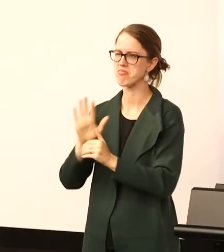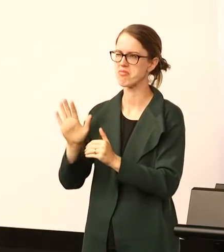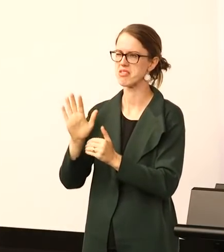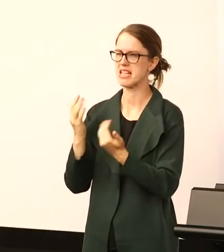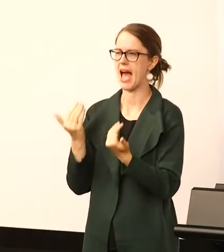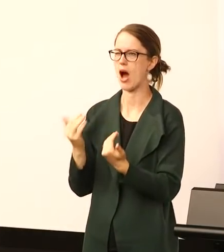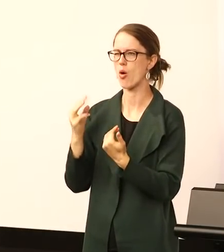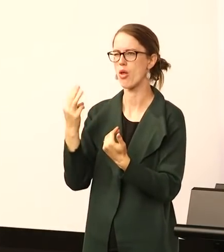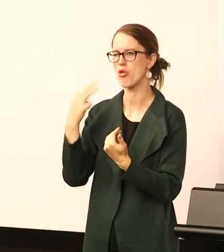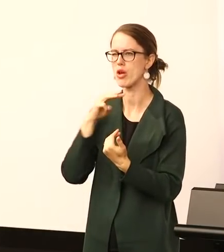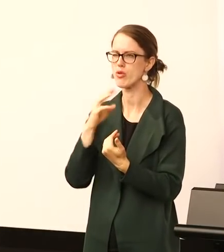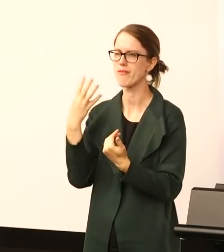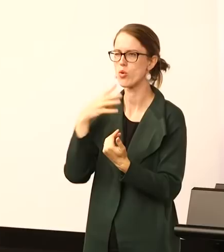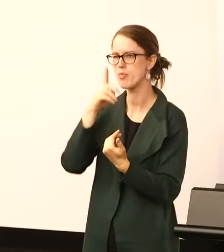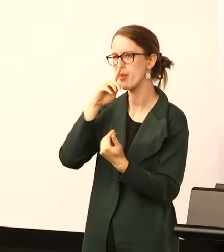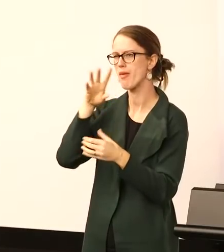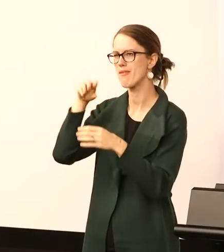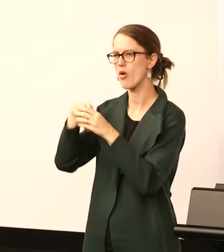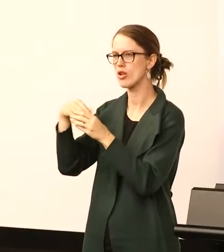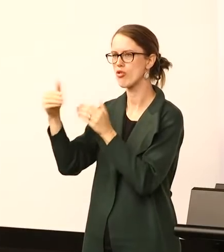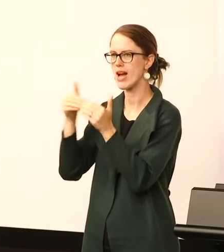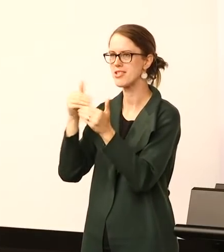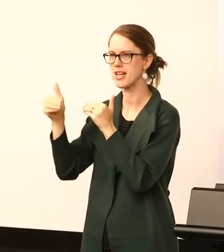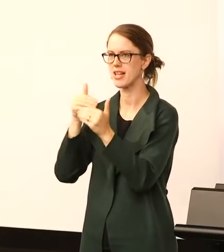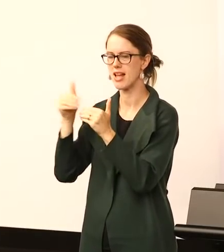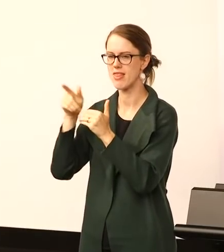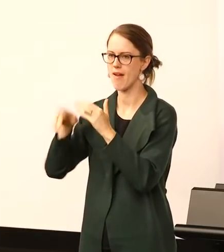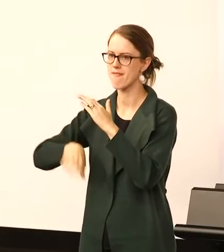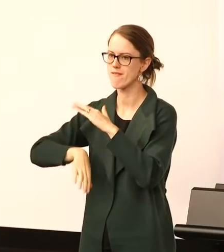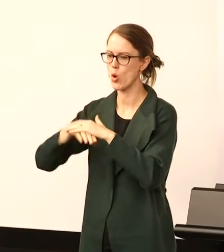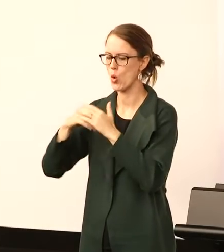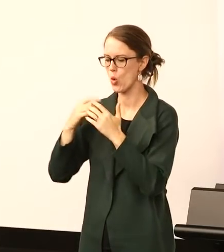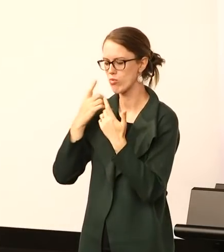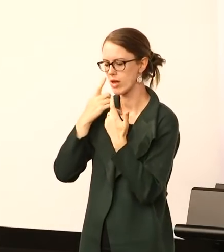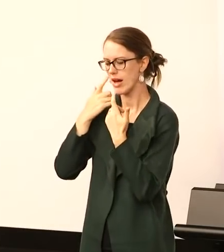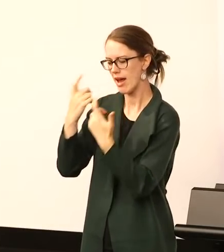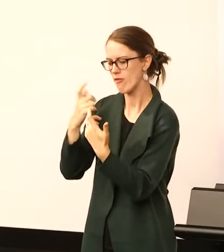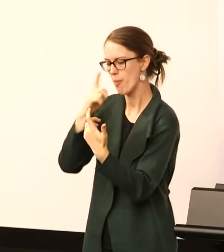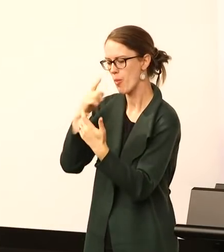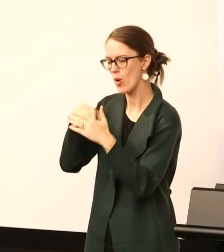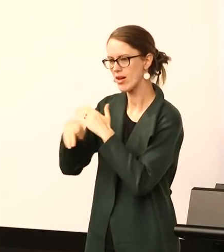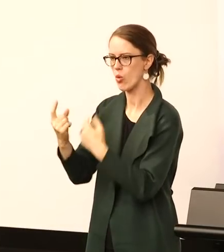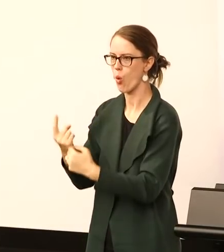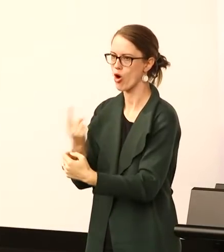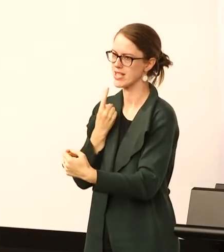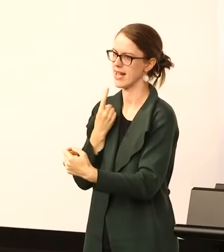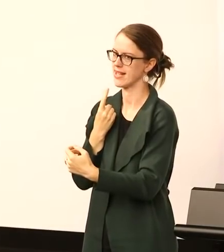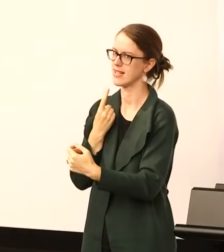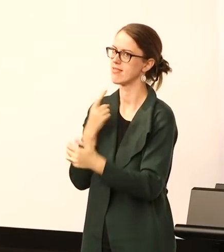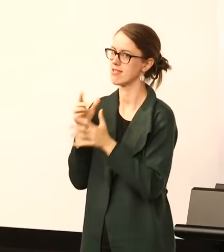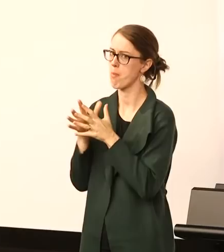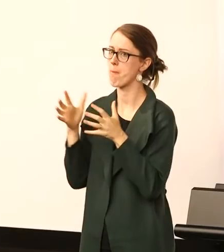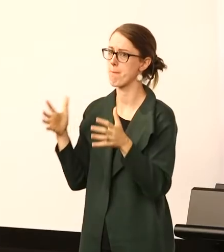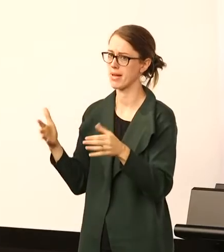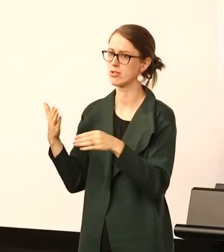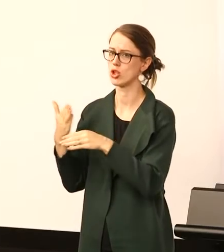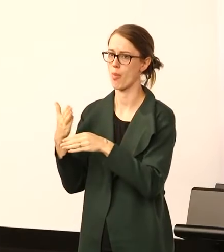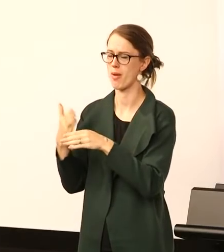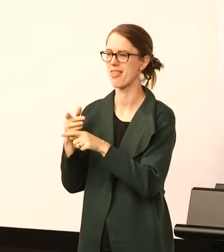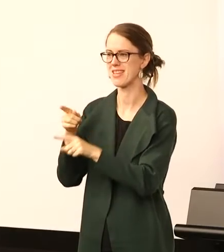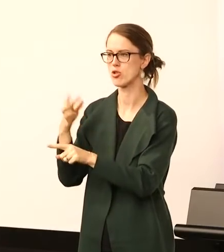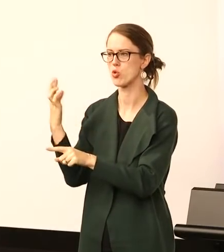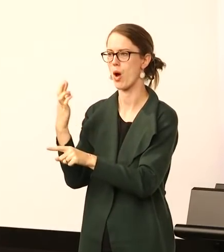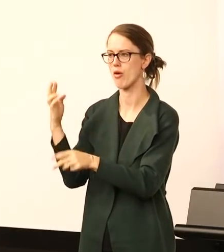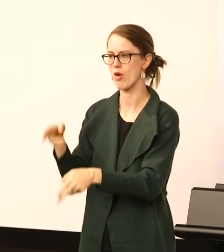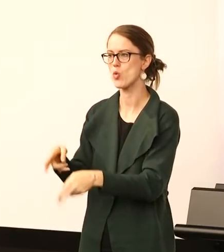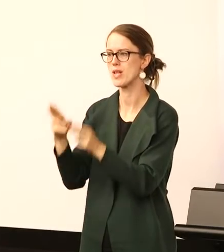300 and 400 people to provide that full range of services across the 12 hotels there